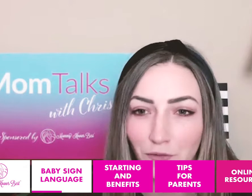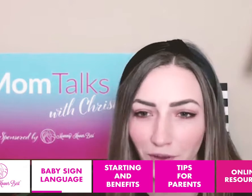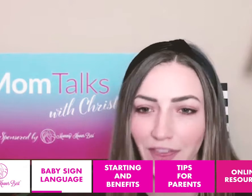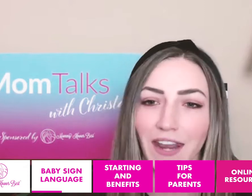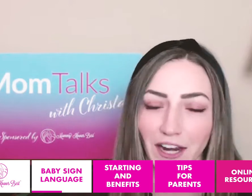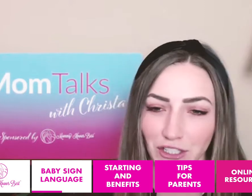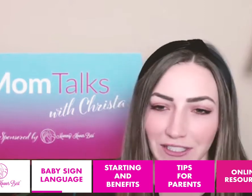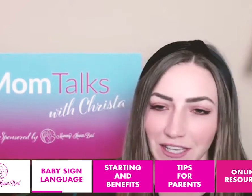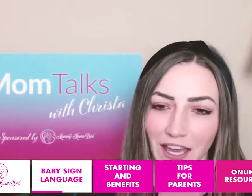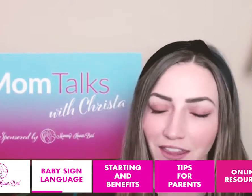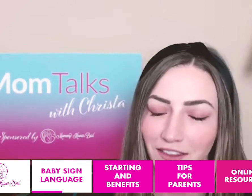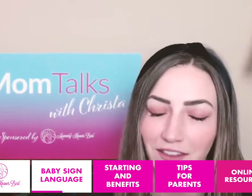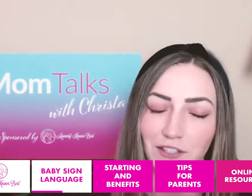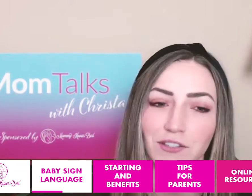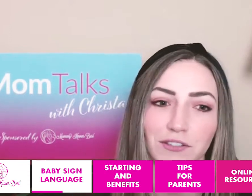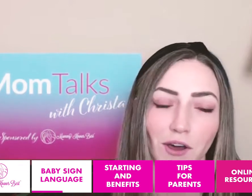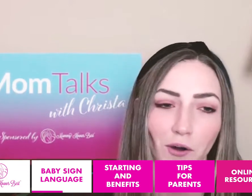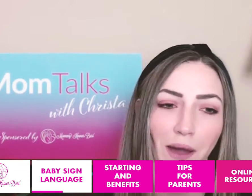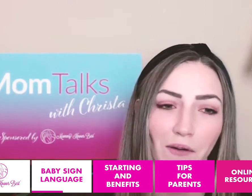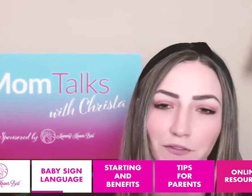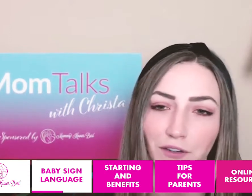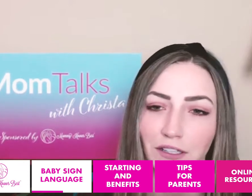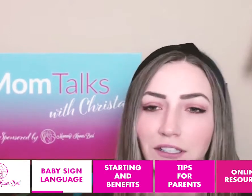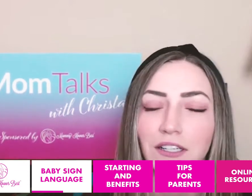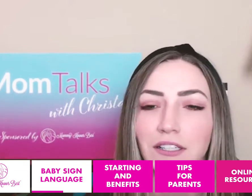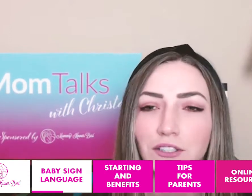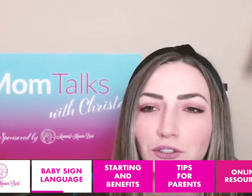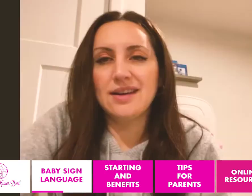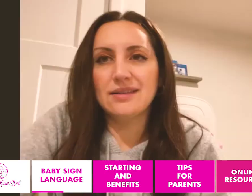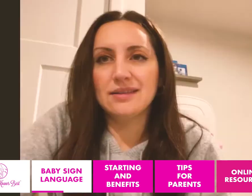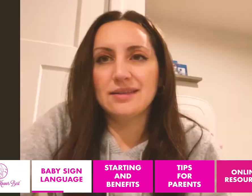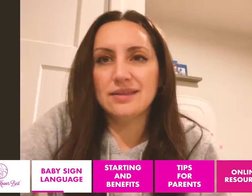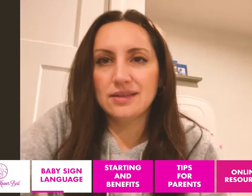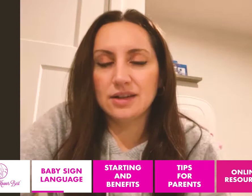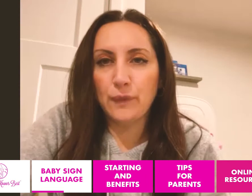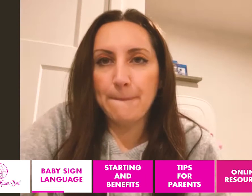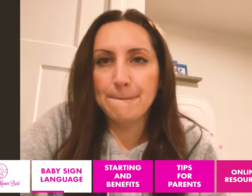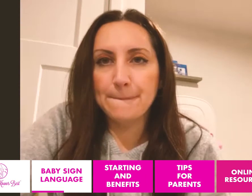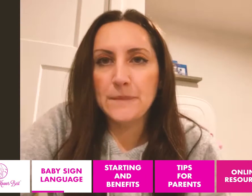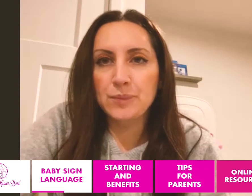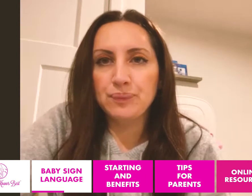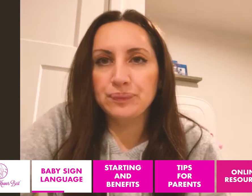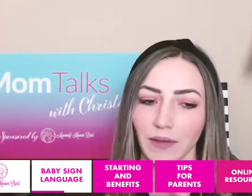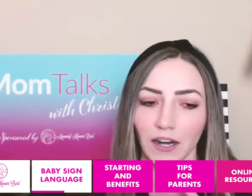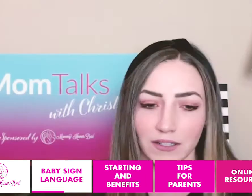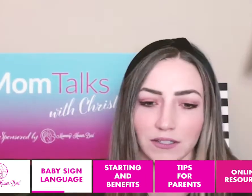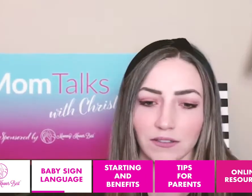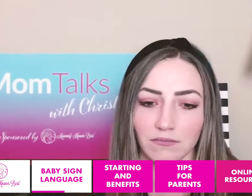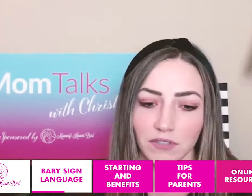they can actually say it. I think that's so powerful. Yeah. What age do you normally recommend parents start